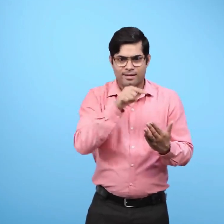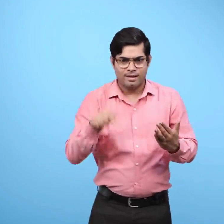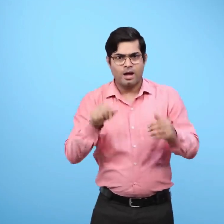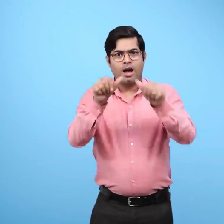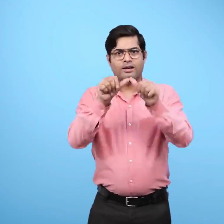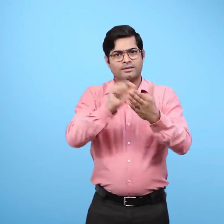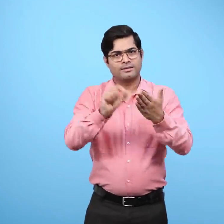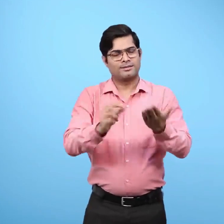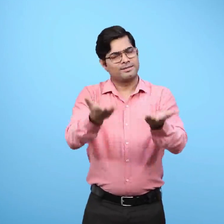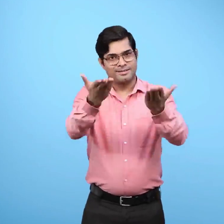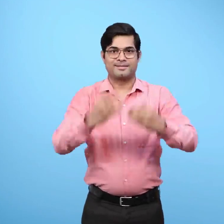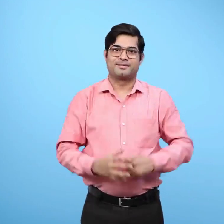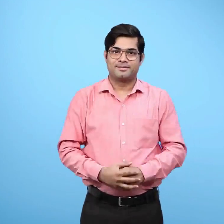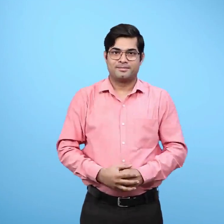stick drawings